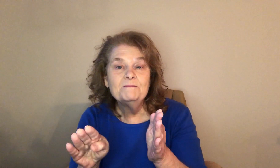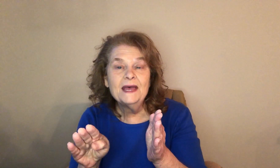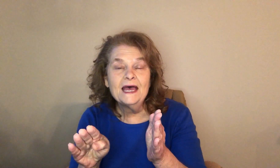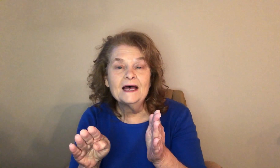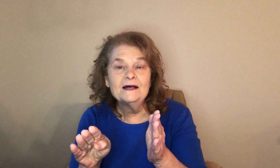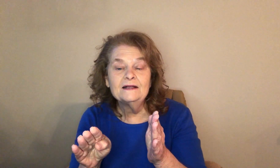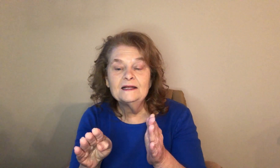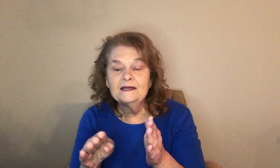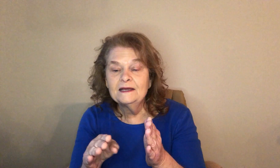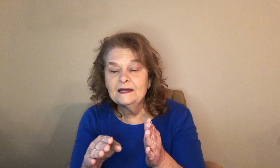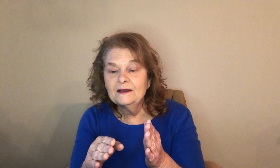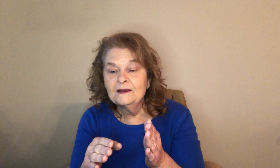bell